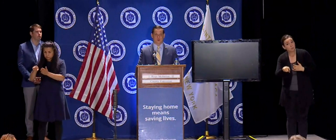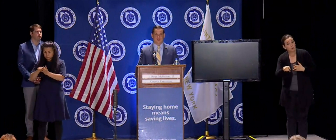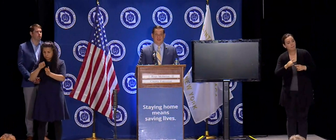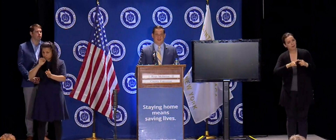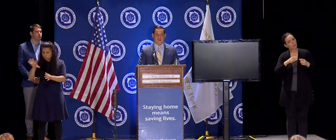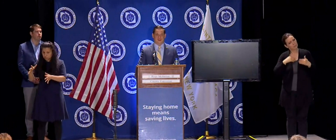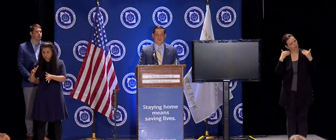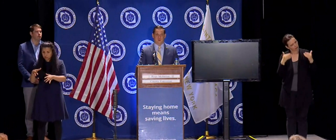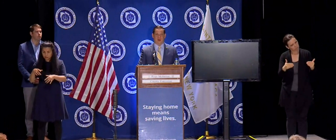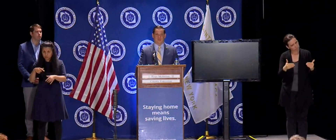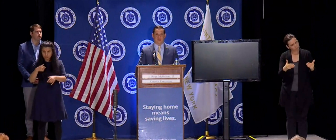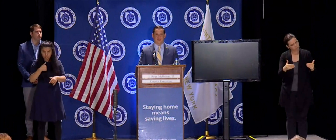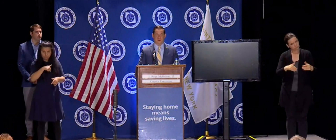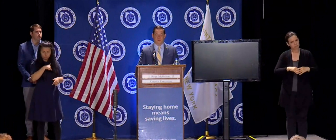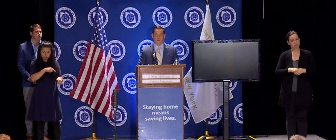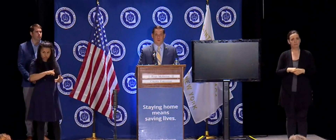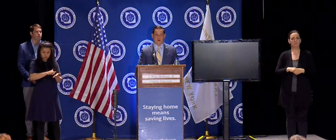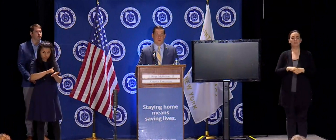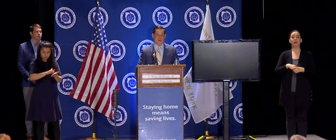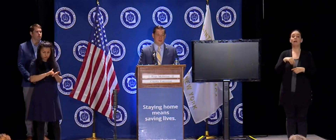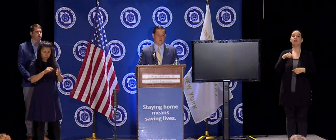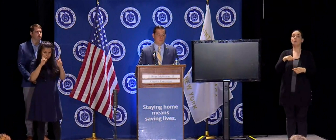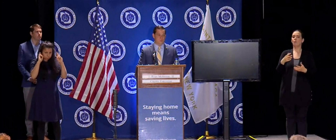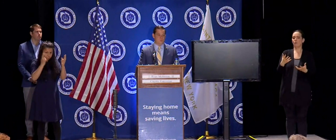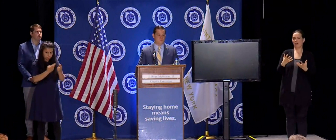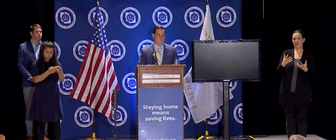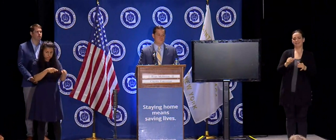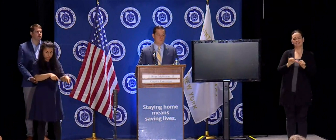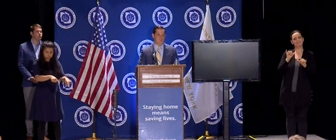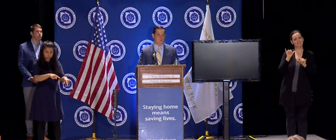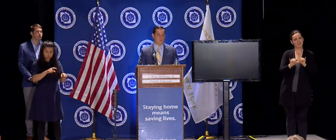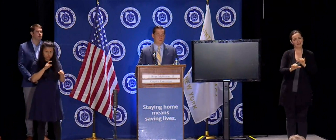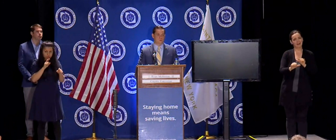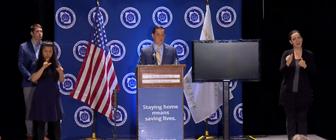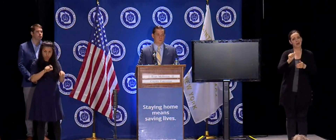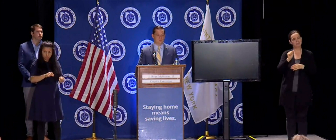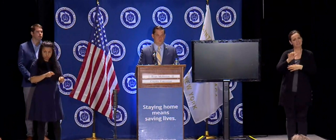you they want to be here and they want to be a neighbor.